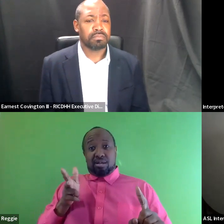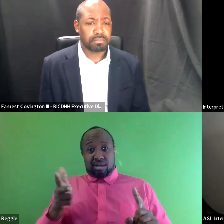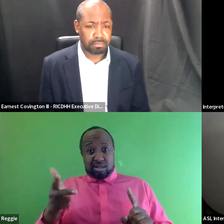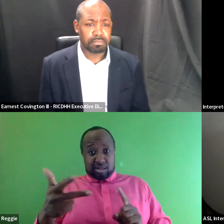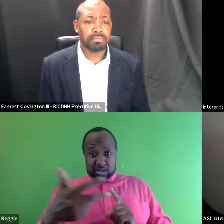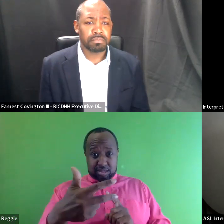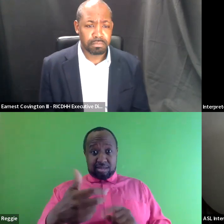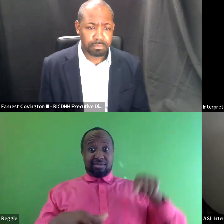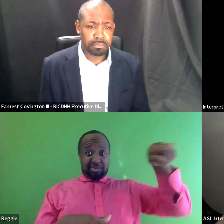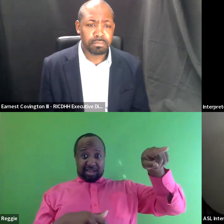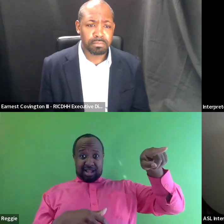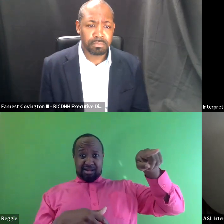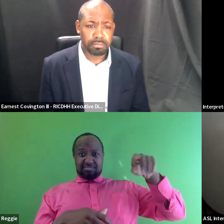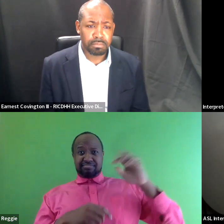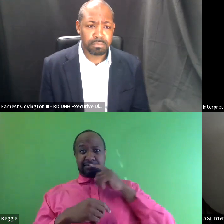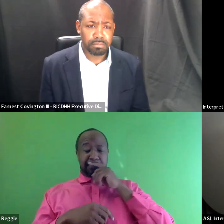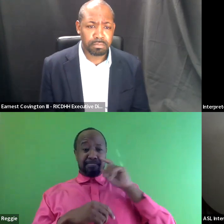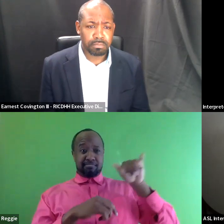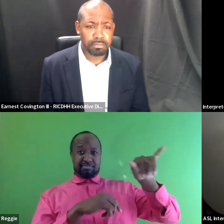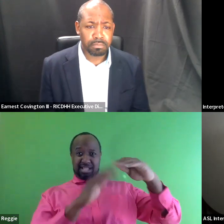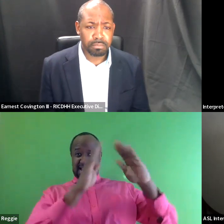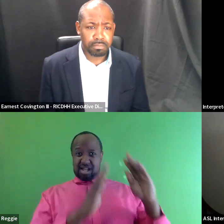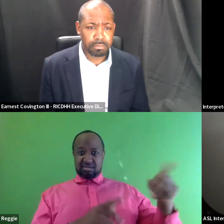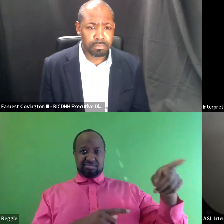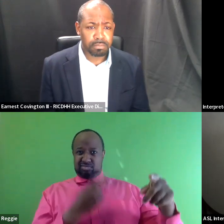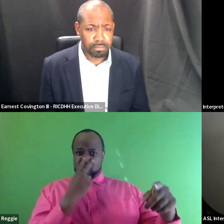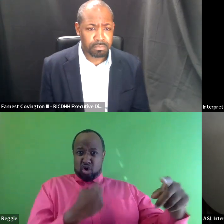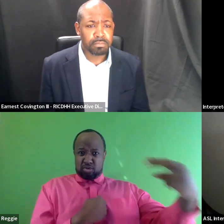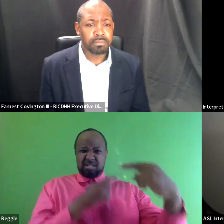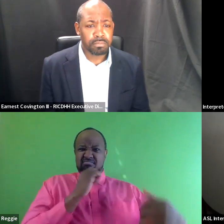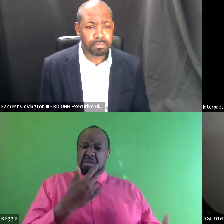whatever. So as I turned the corner,